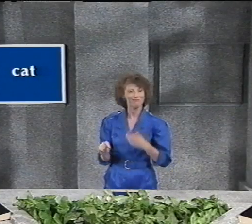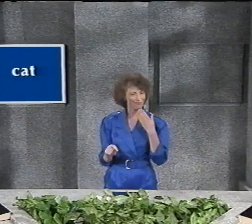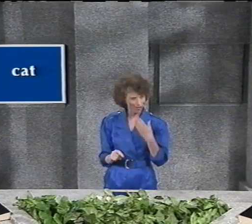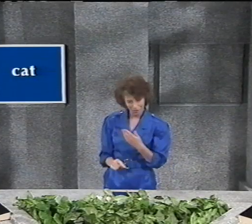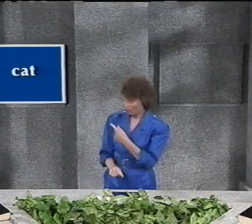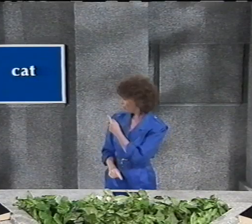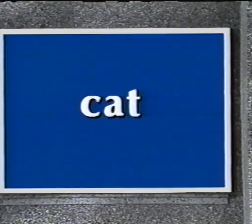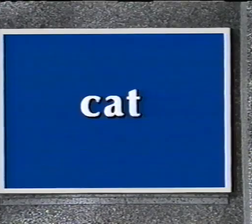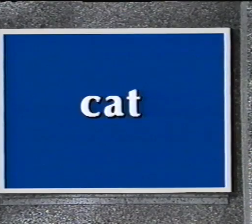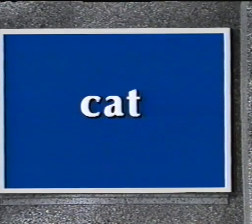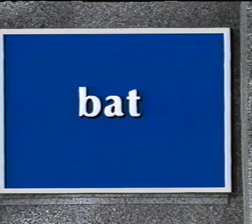Good.